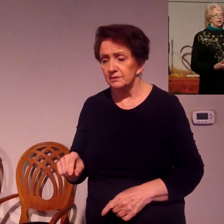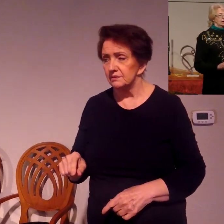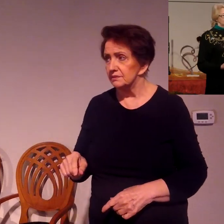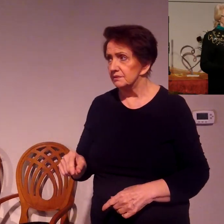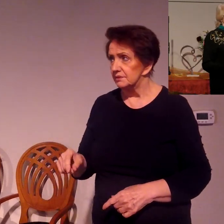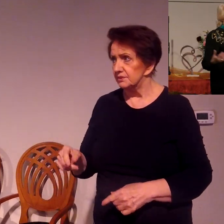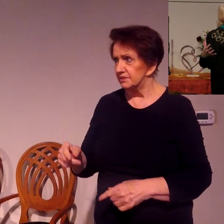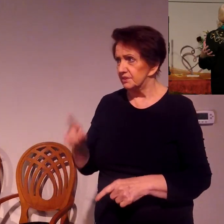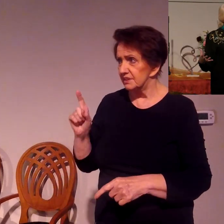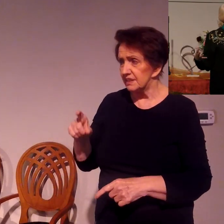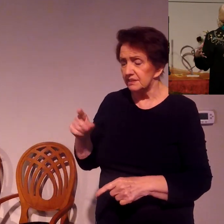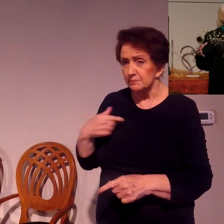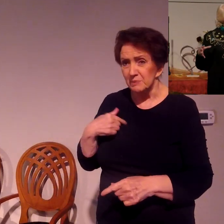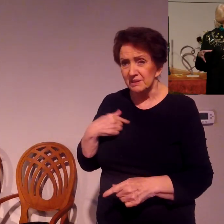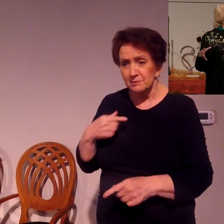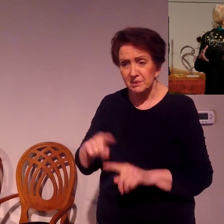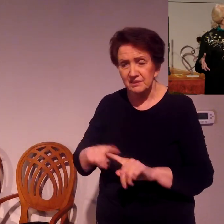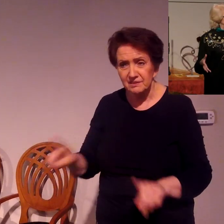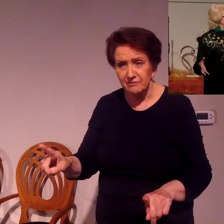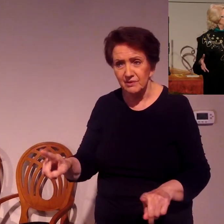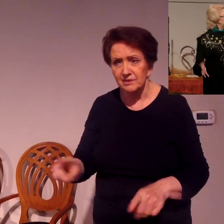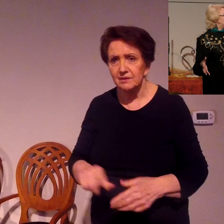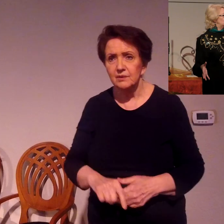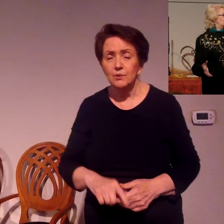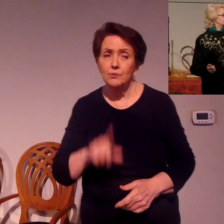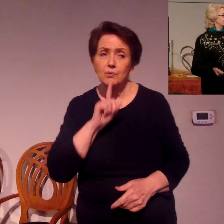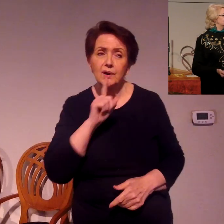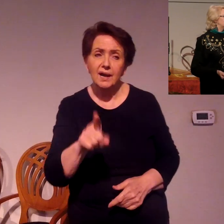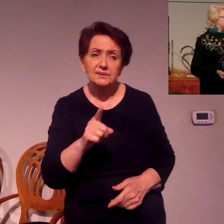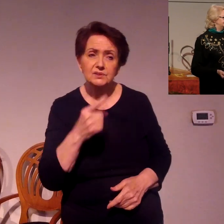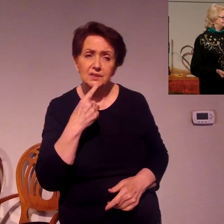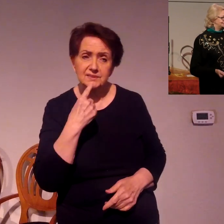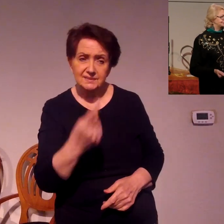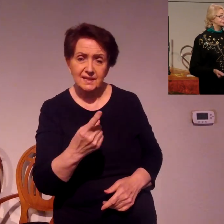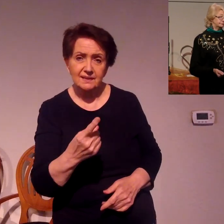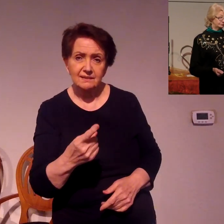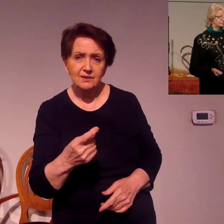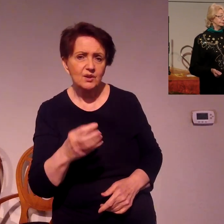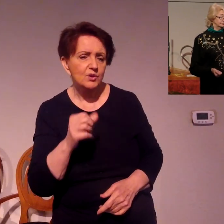am, we are actually saying that who we are is not okay.